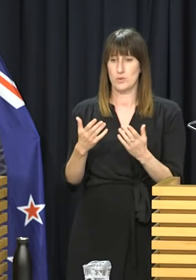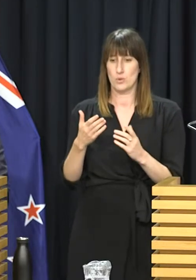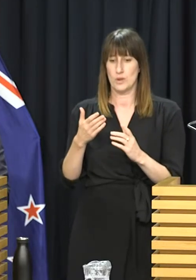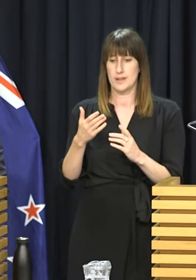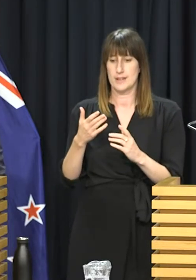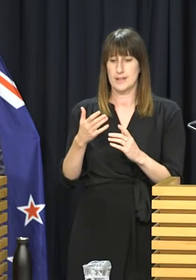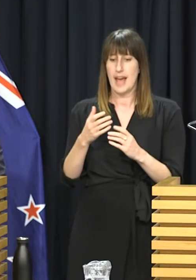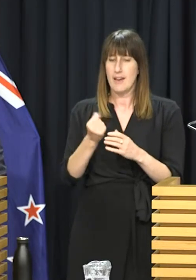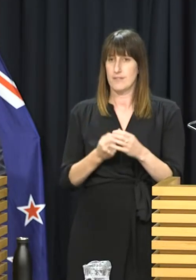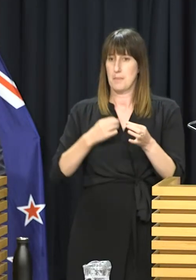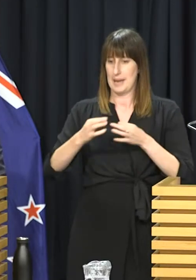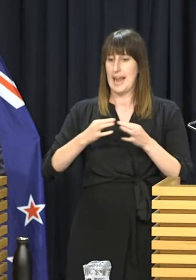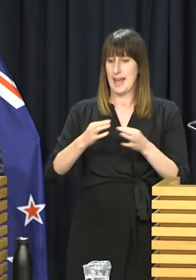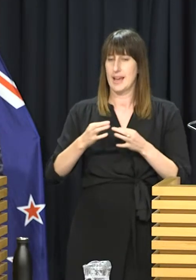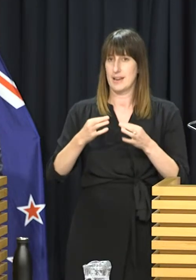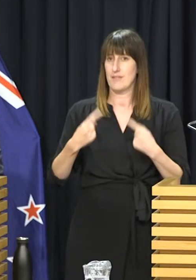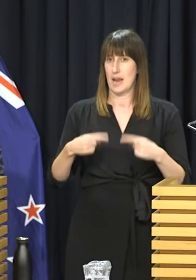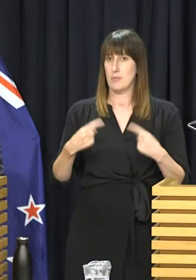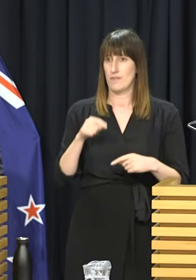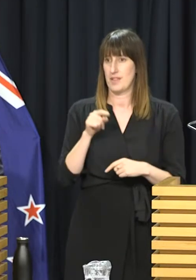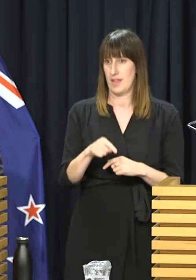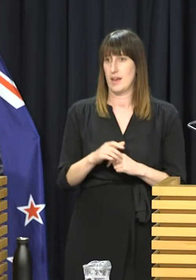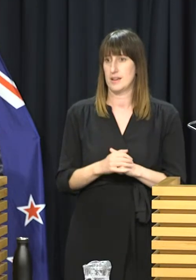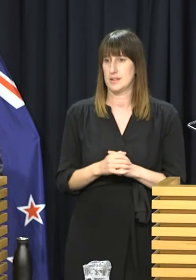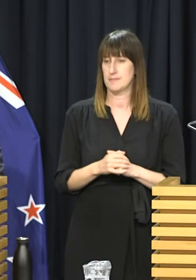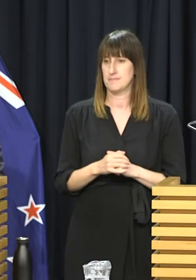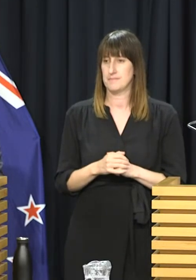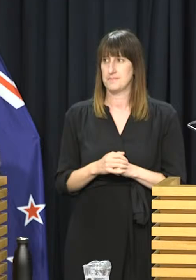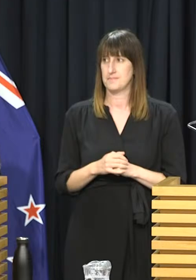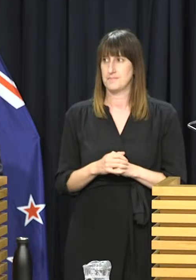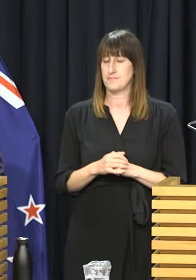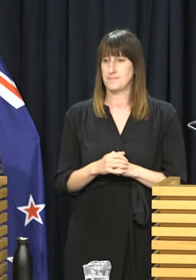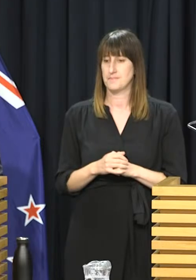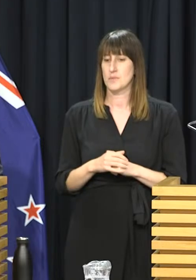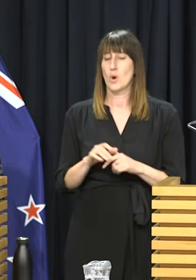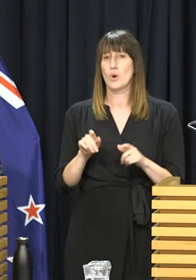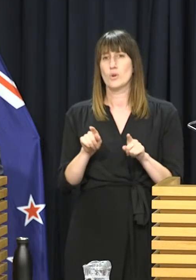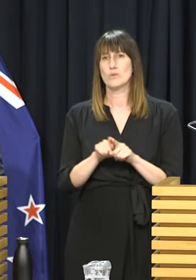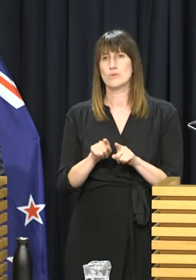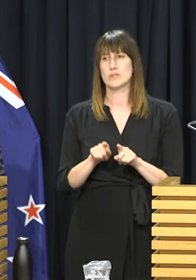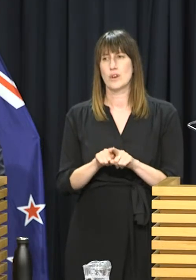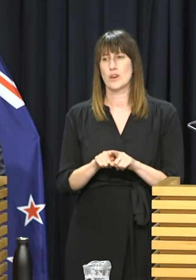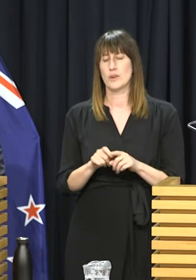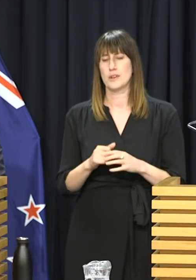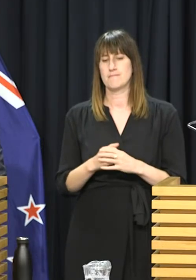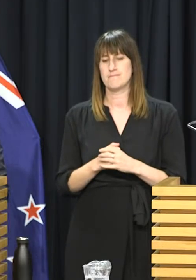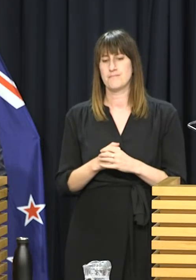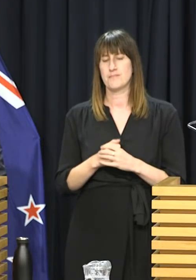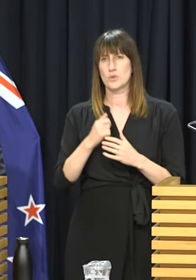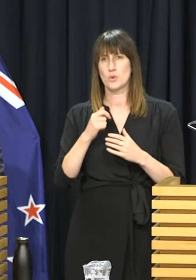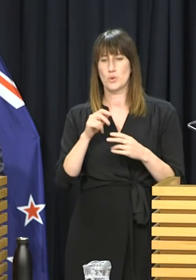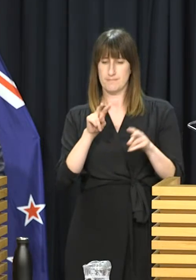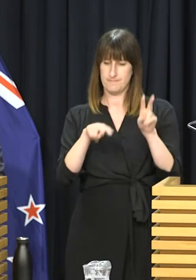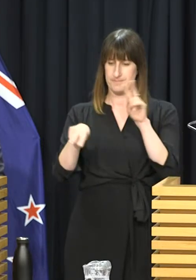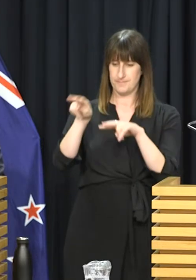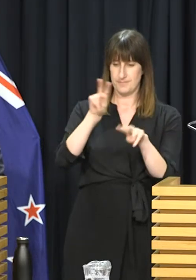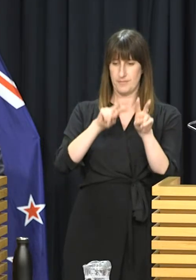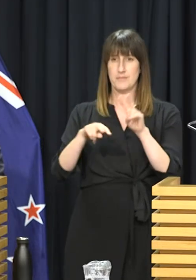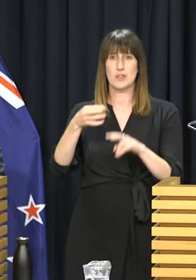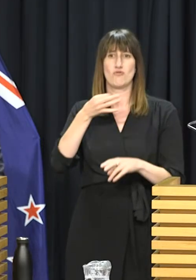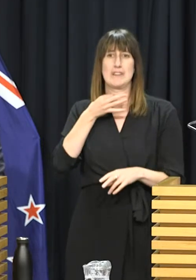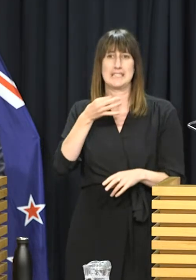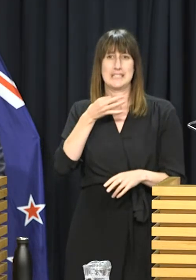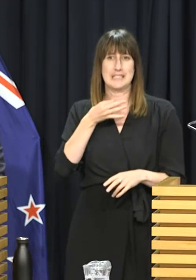some contingency available for that is something that we are looking at. We've then got to look at what the overall risk profile is. Now, at the